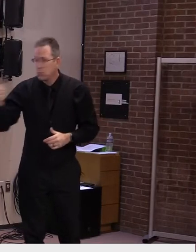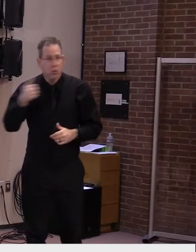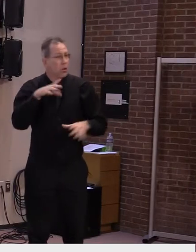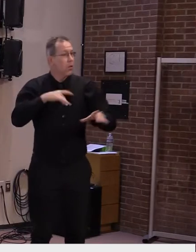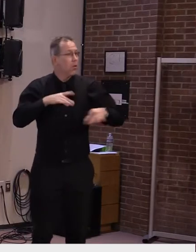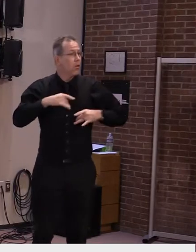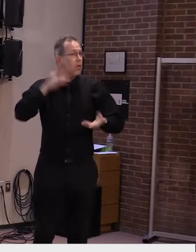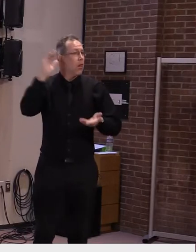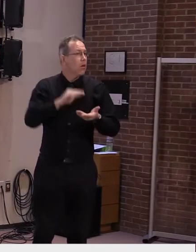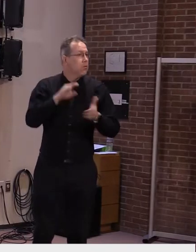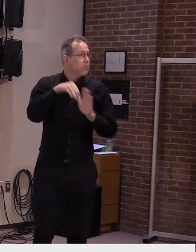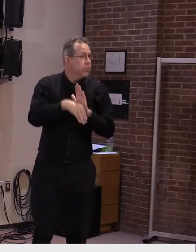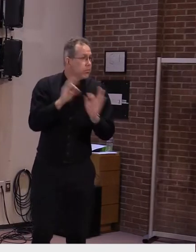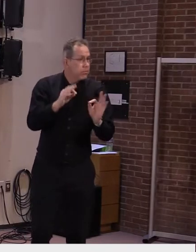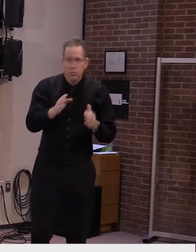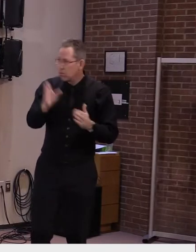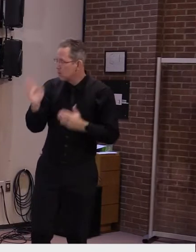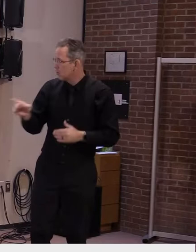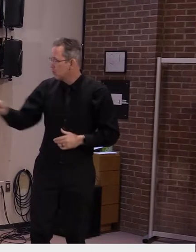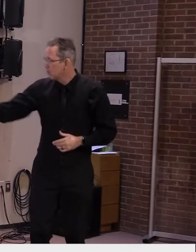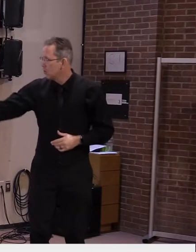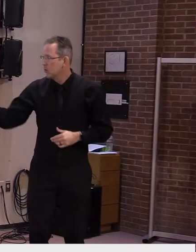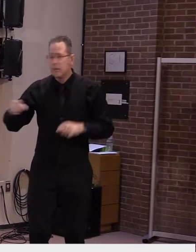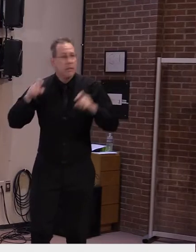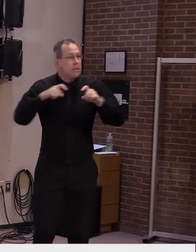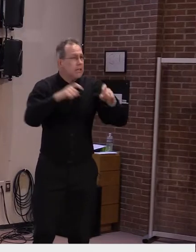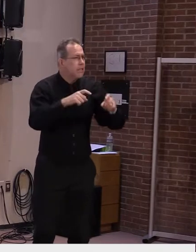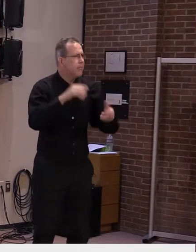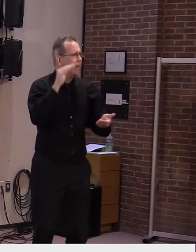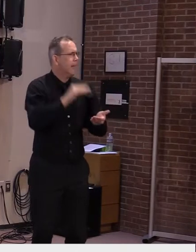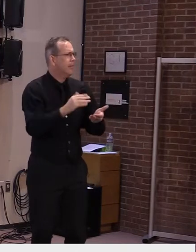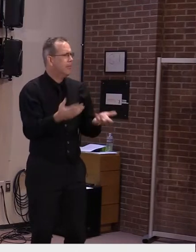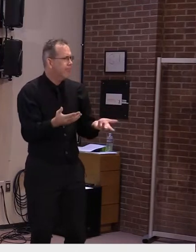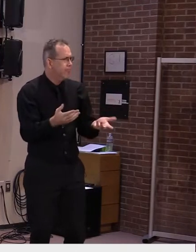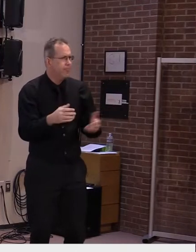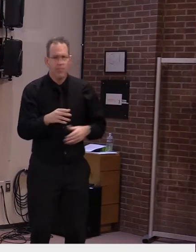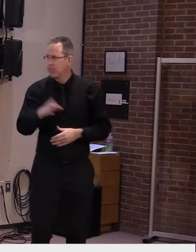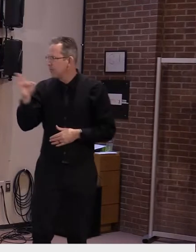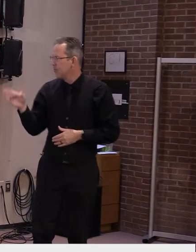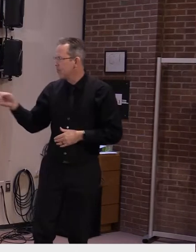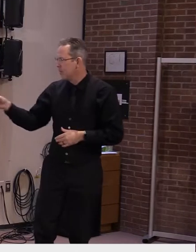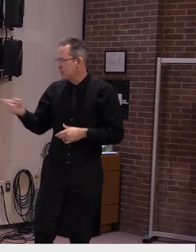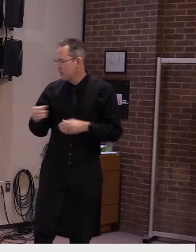expected as fewer people seek testing on Thanksgiving Day, for example, and even the